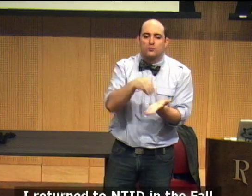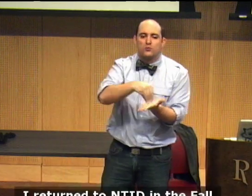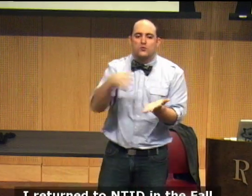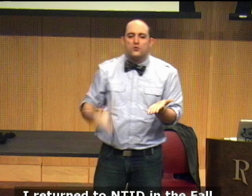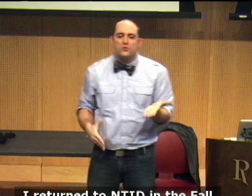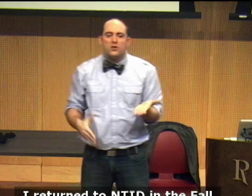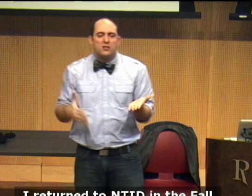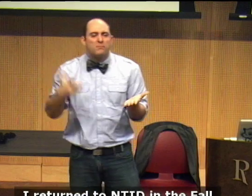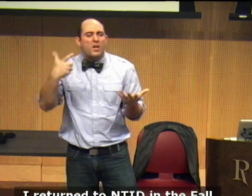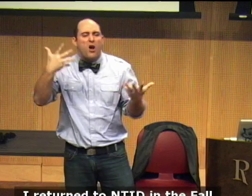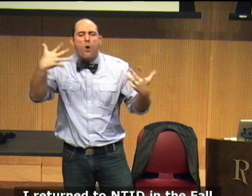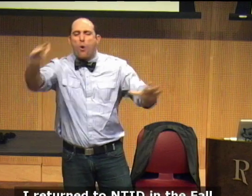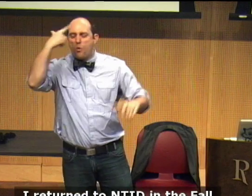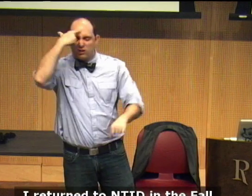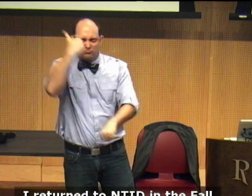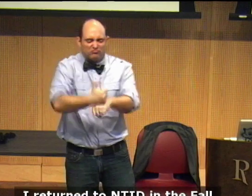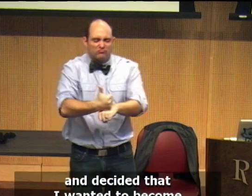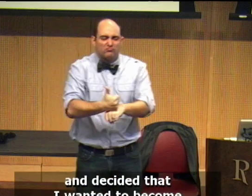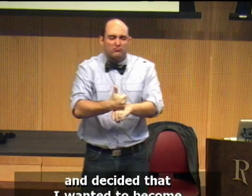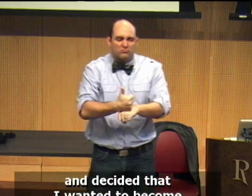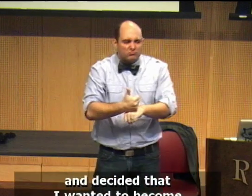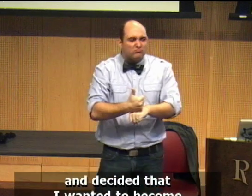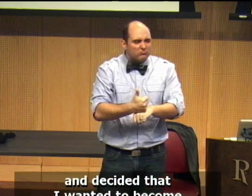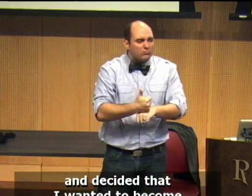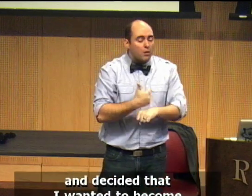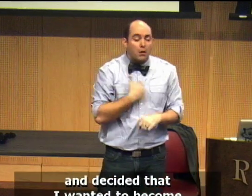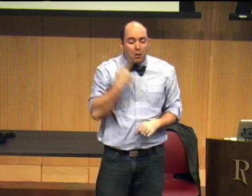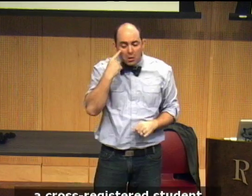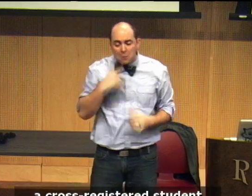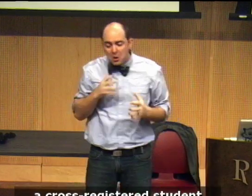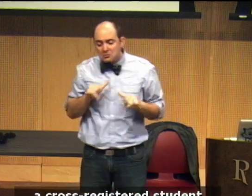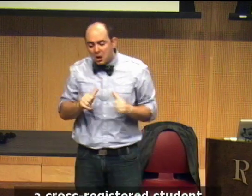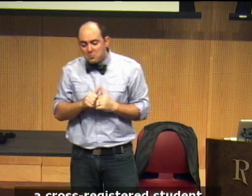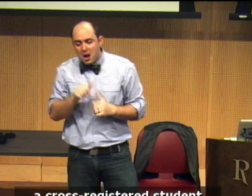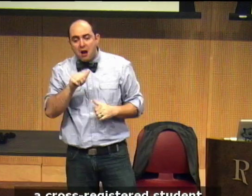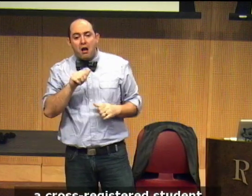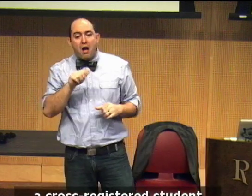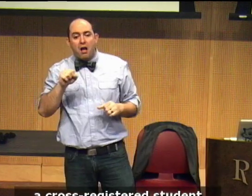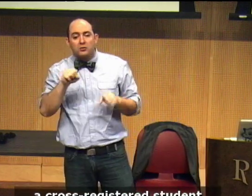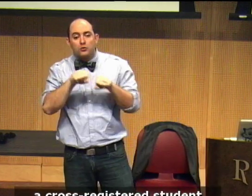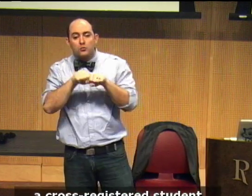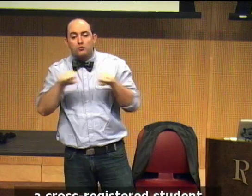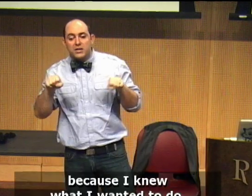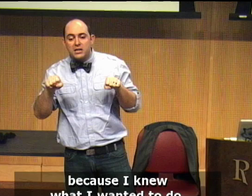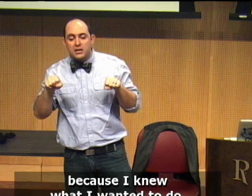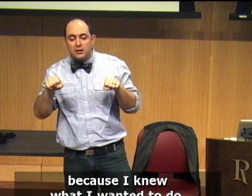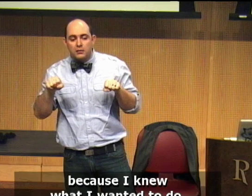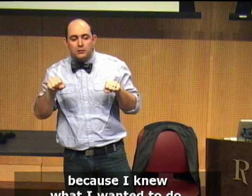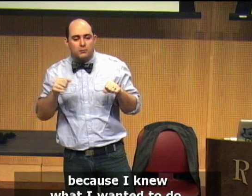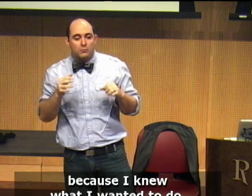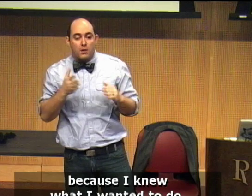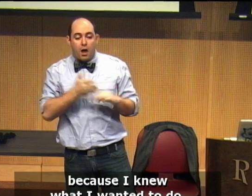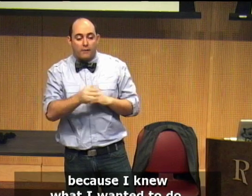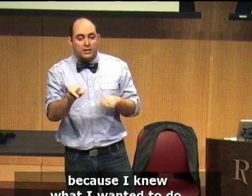I returned to NTID in the fall and decided that I wanted to become a cross-registered student because I knew what I wanted to